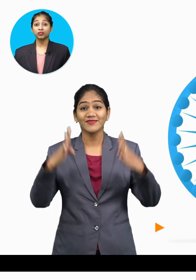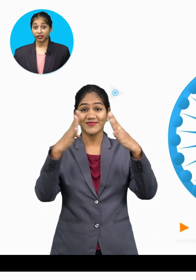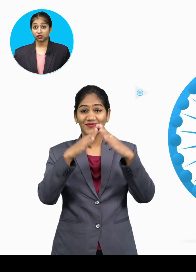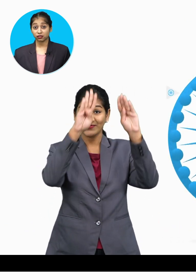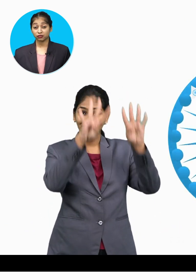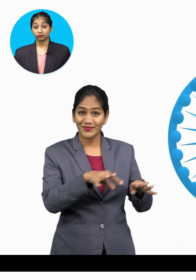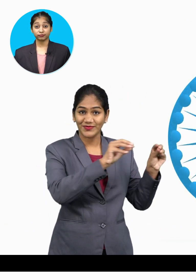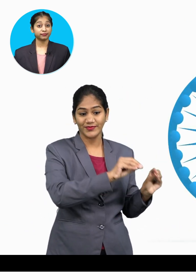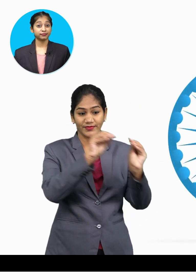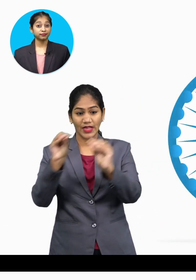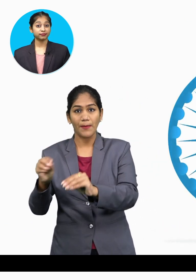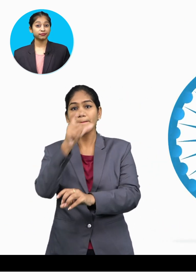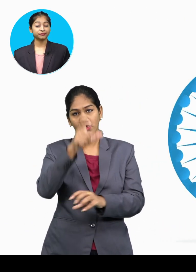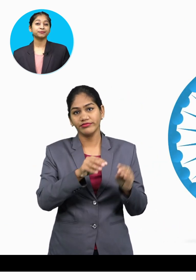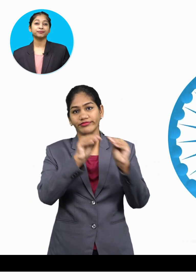House arrest.